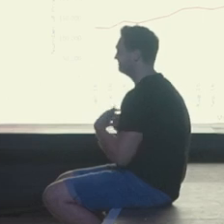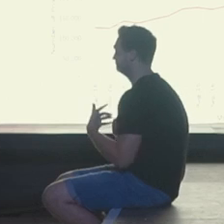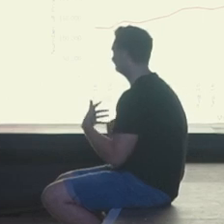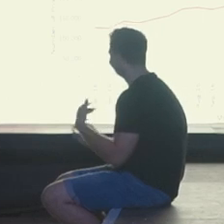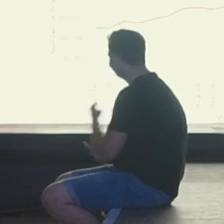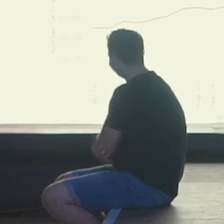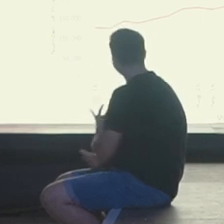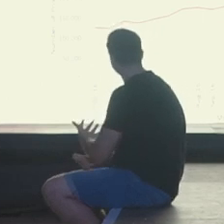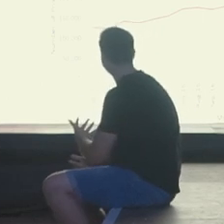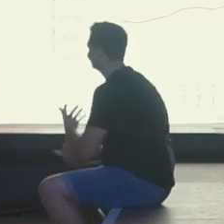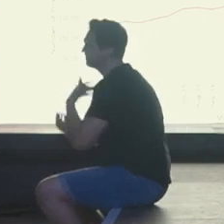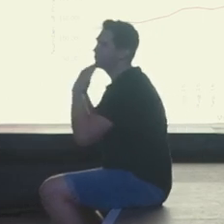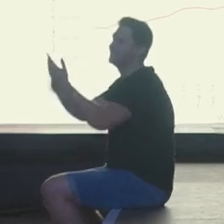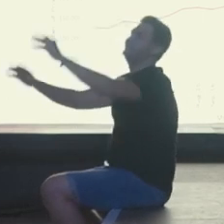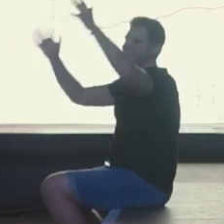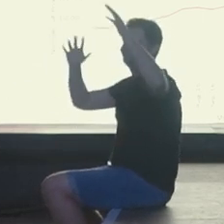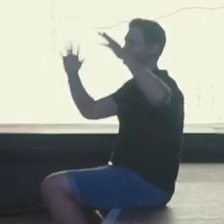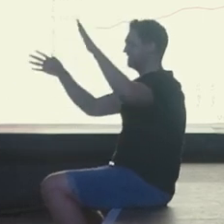Cool. Thanks, everyone.